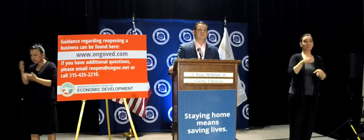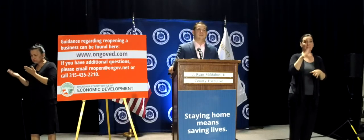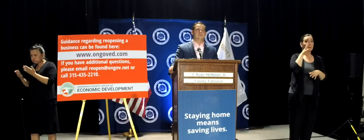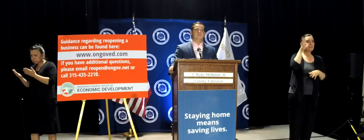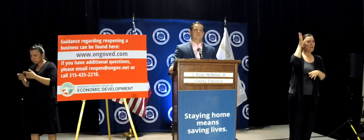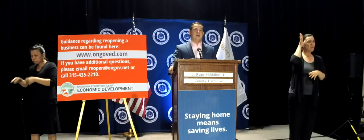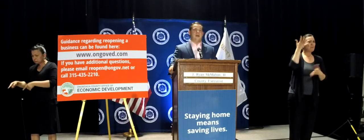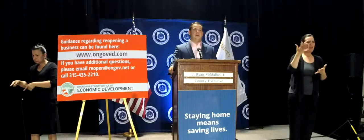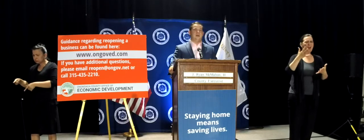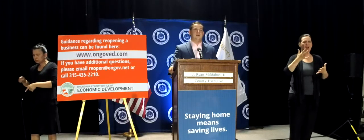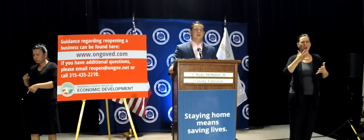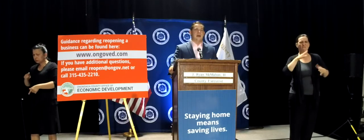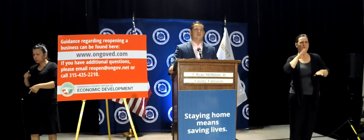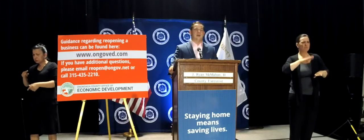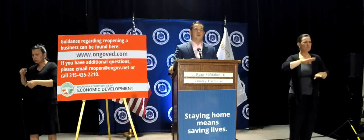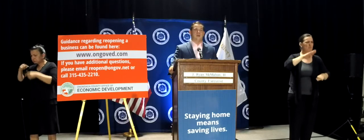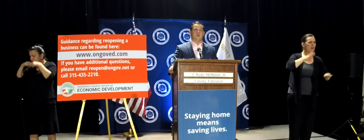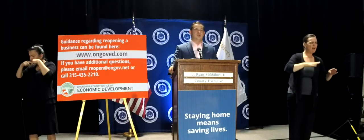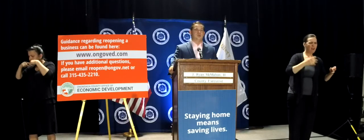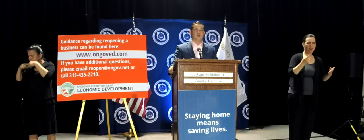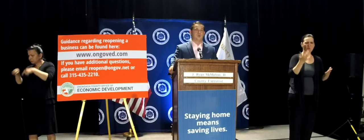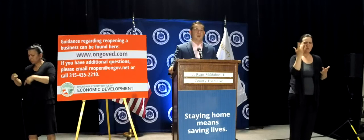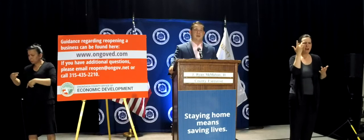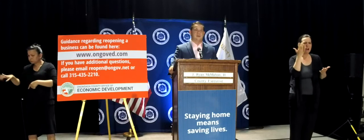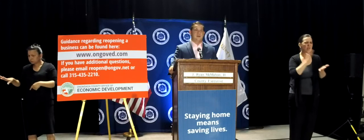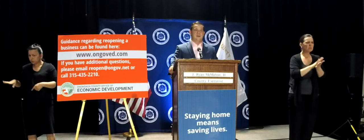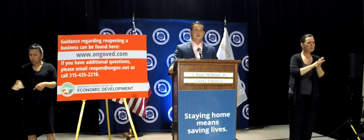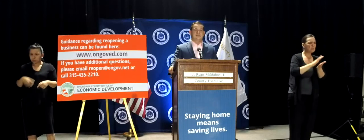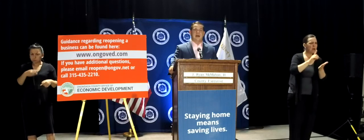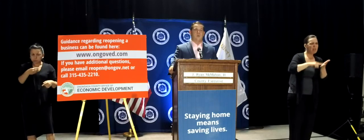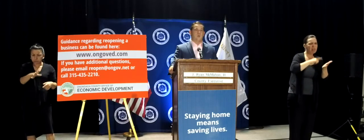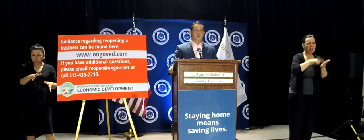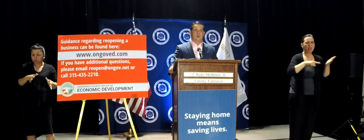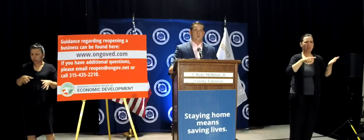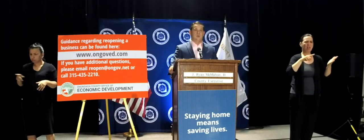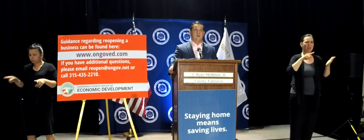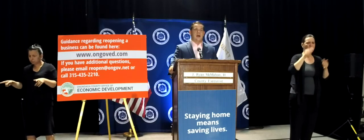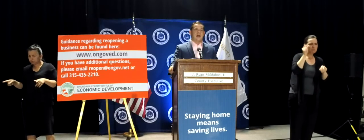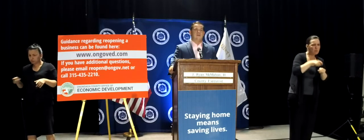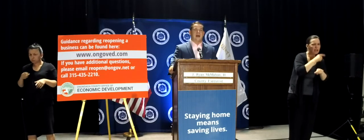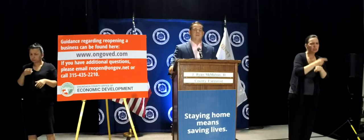them they have to have graduation a certain way. That's not what we